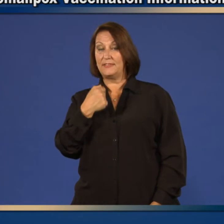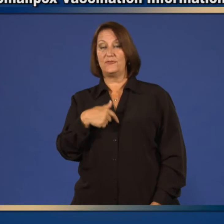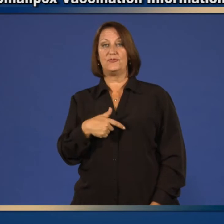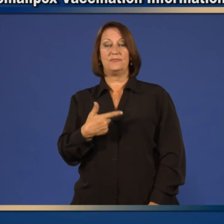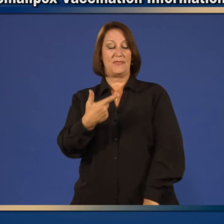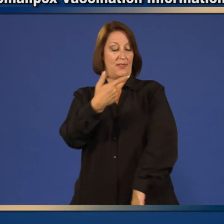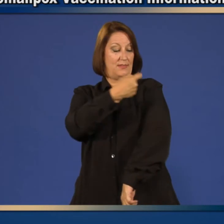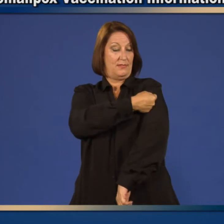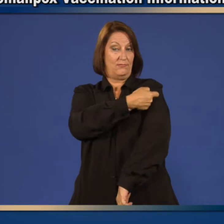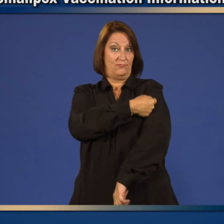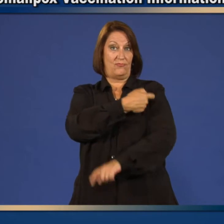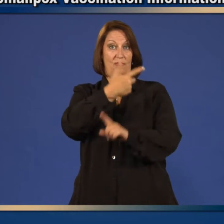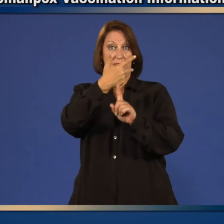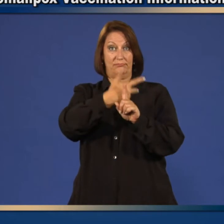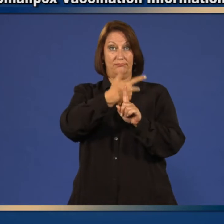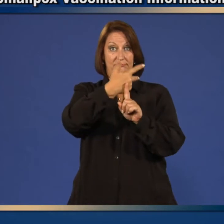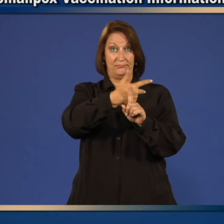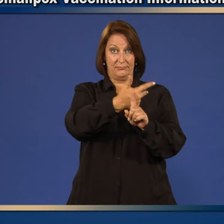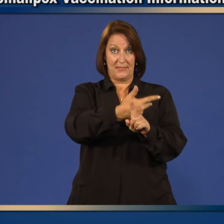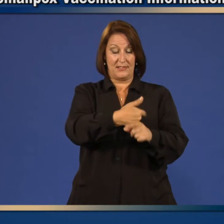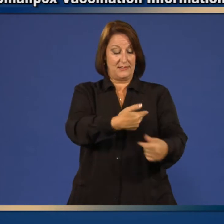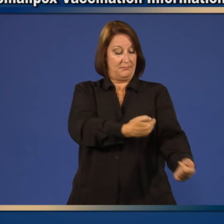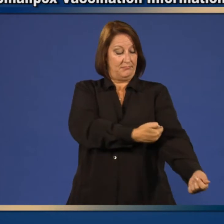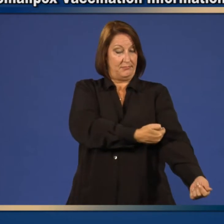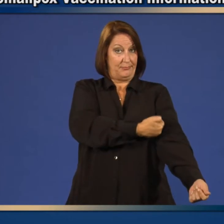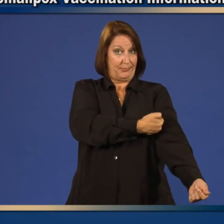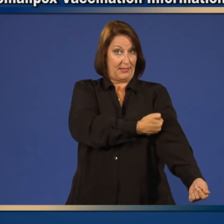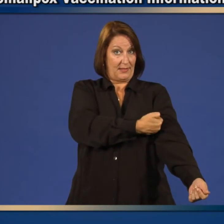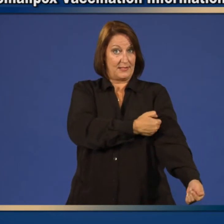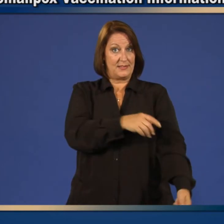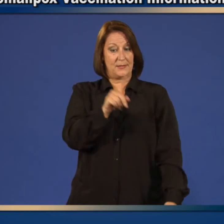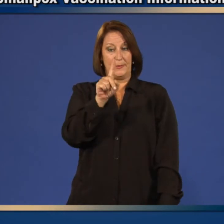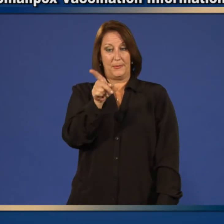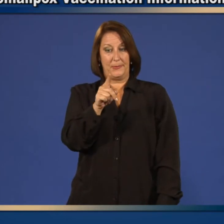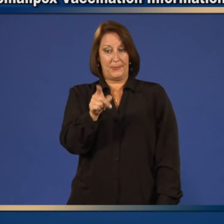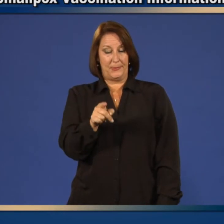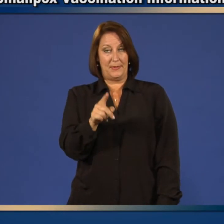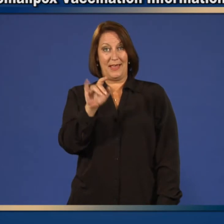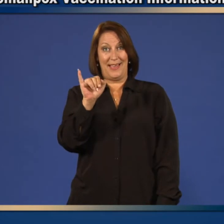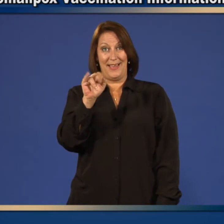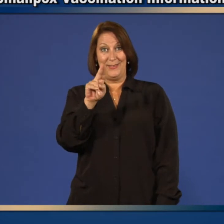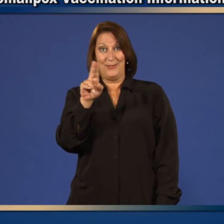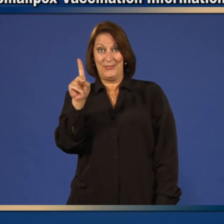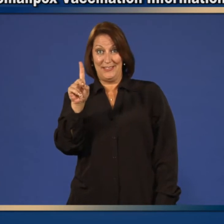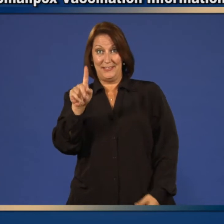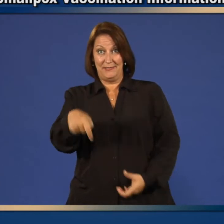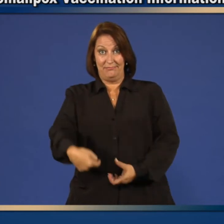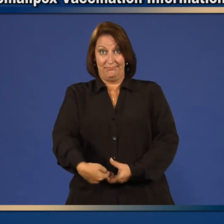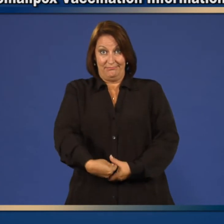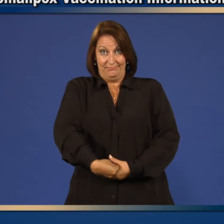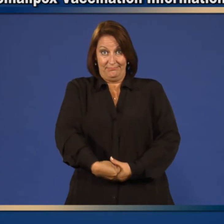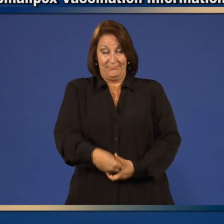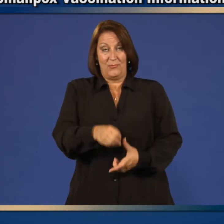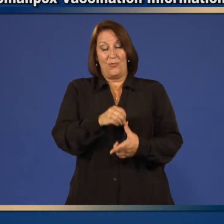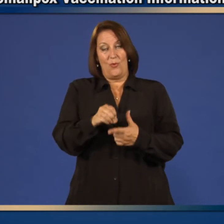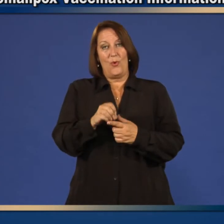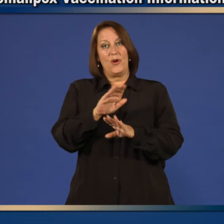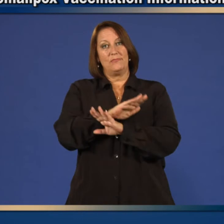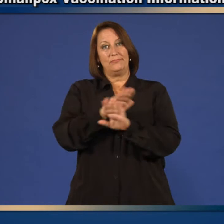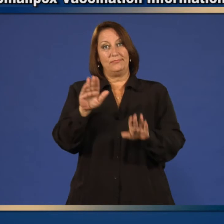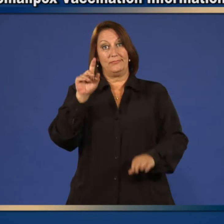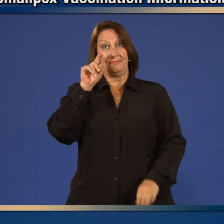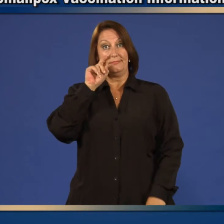pills, injections, implants, IUDs, or abstinence.